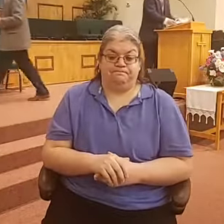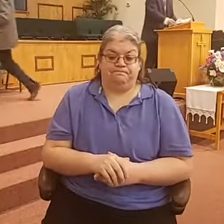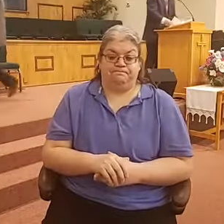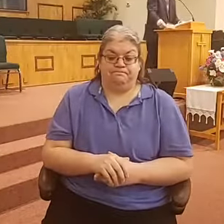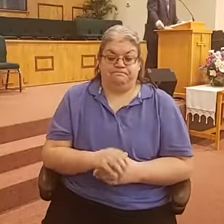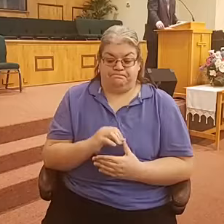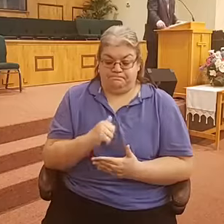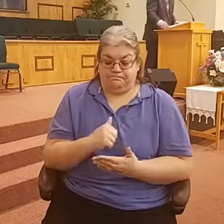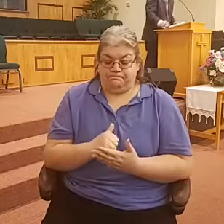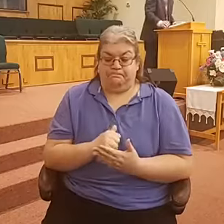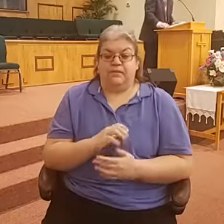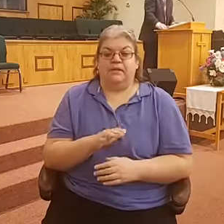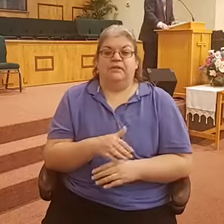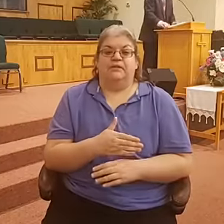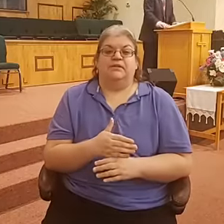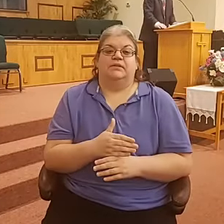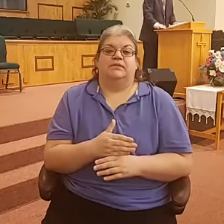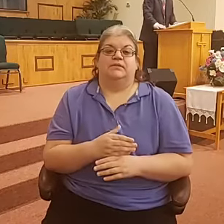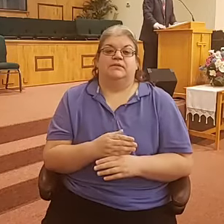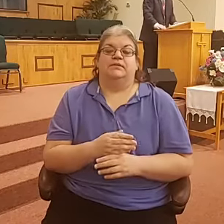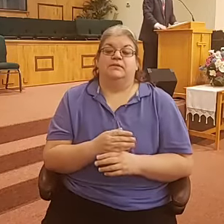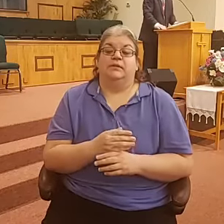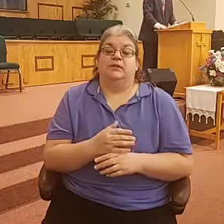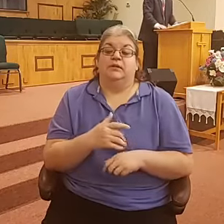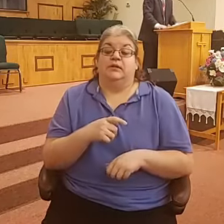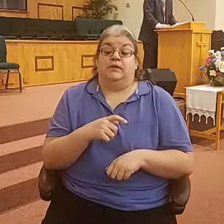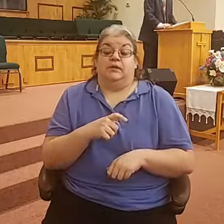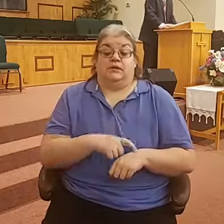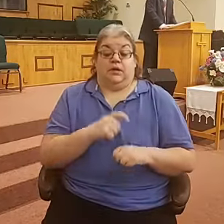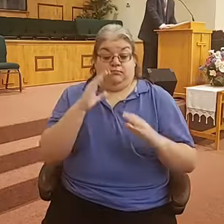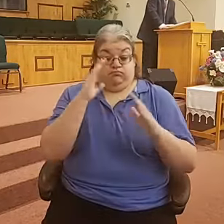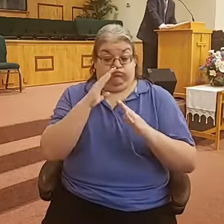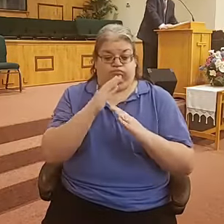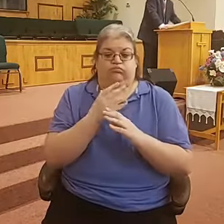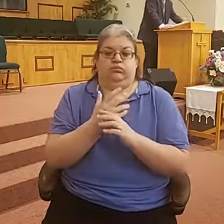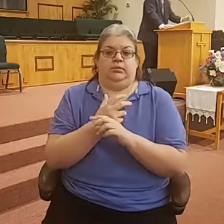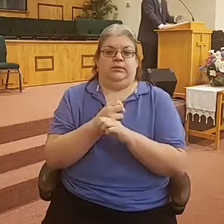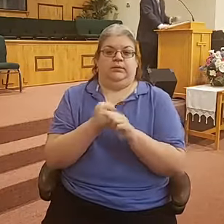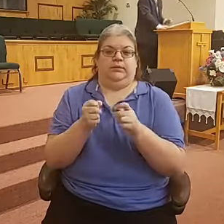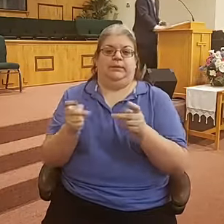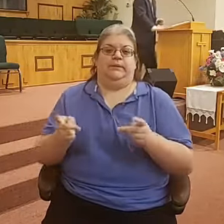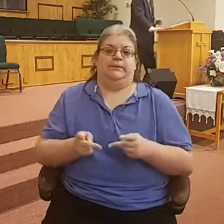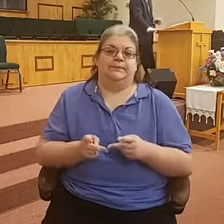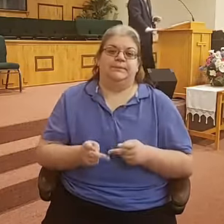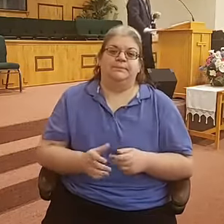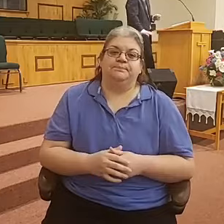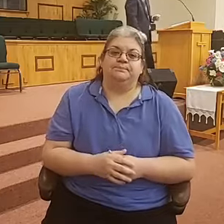And let's all sing A Shelter in the Time of Storm in 284.